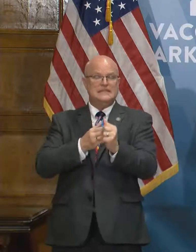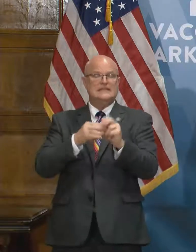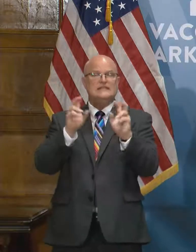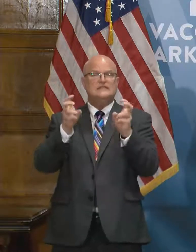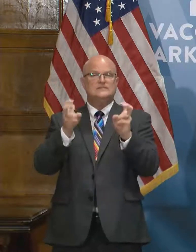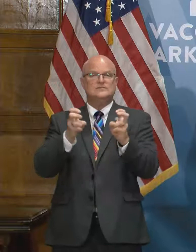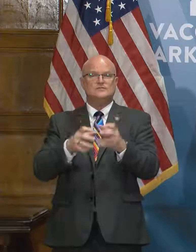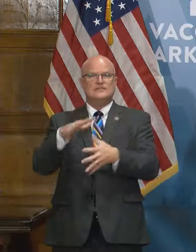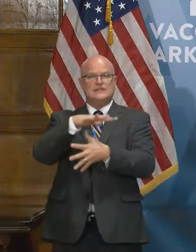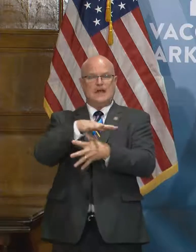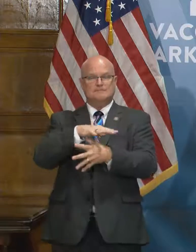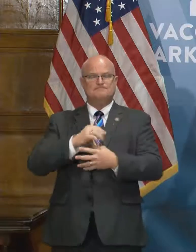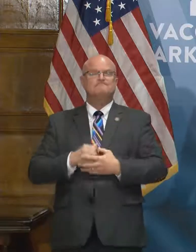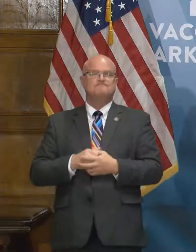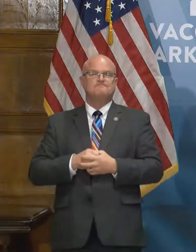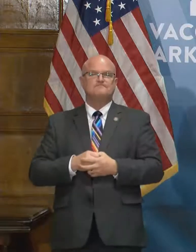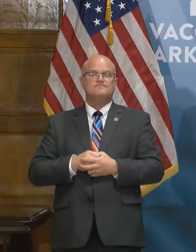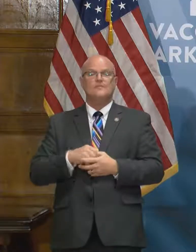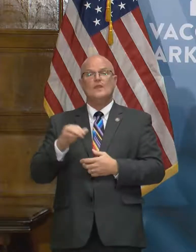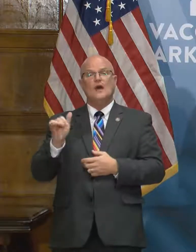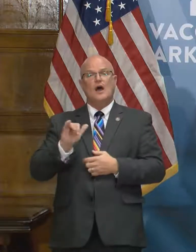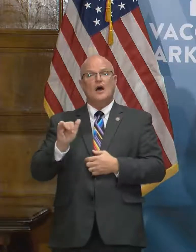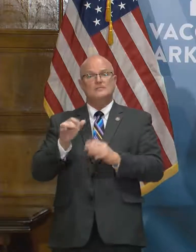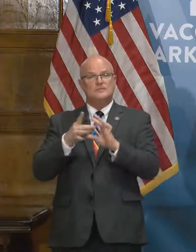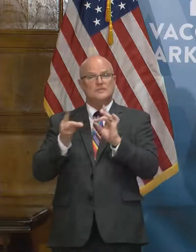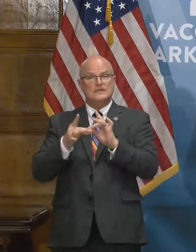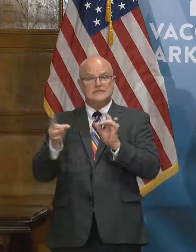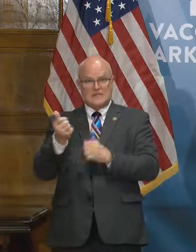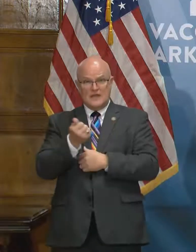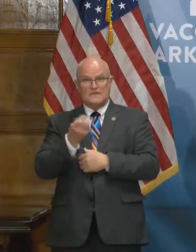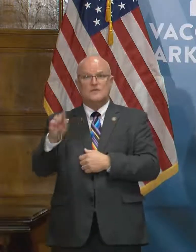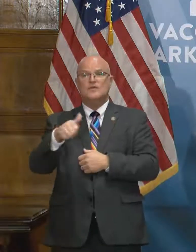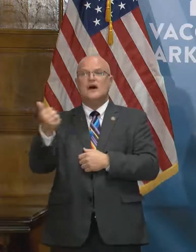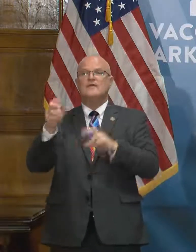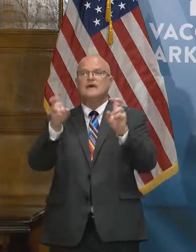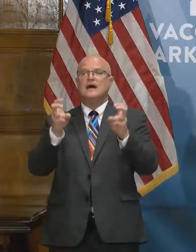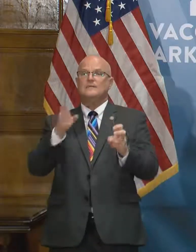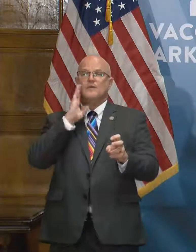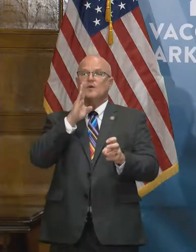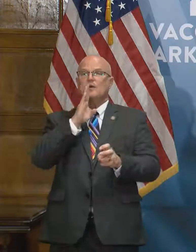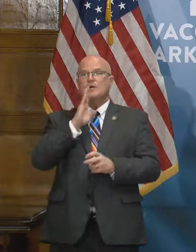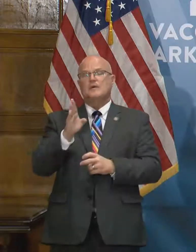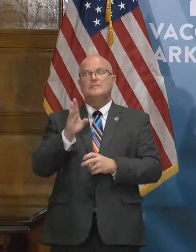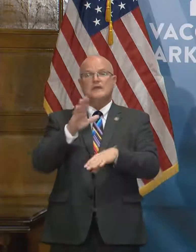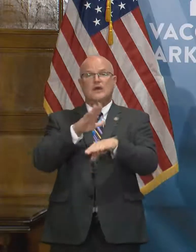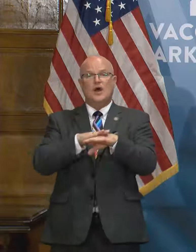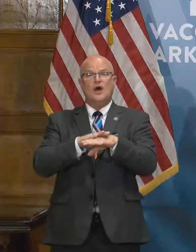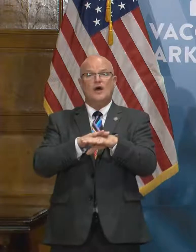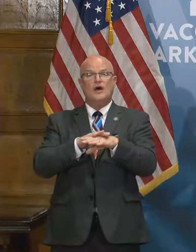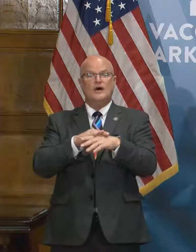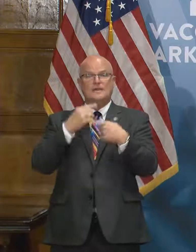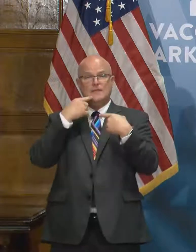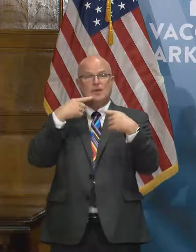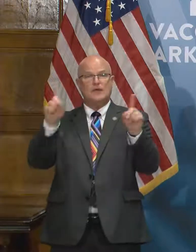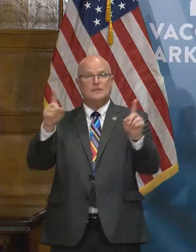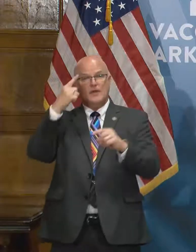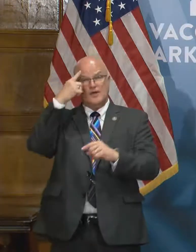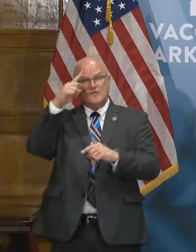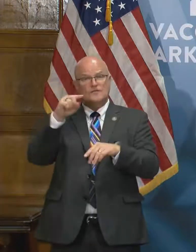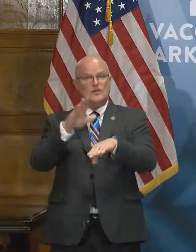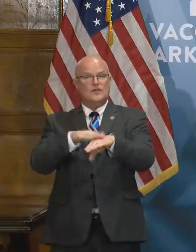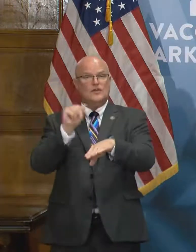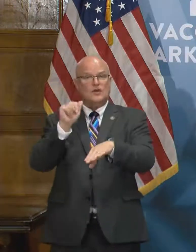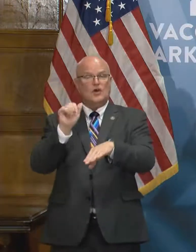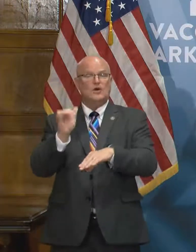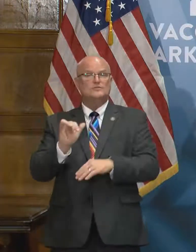I also wanted to mention a few other items that will be on the proclamation for the